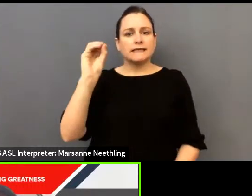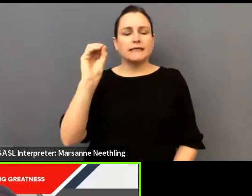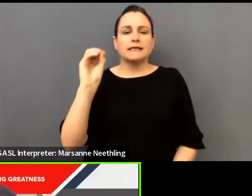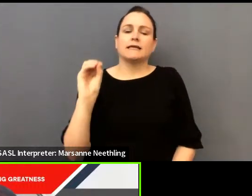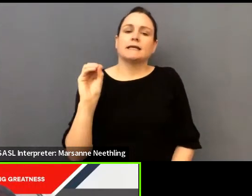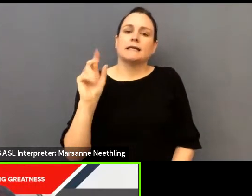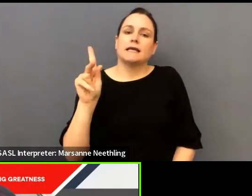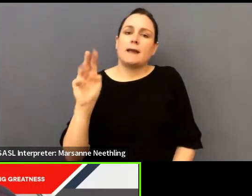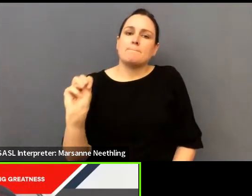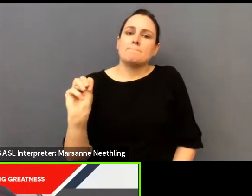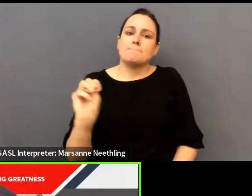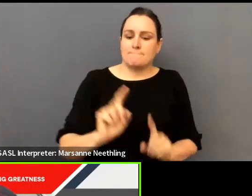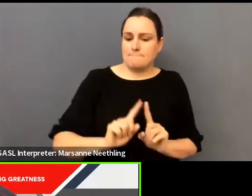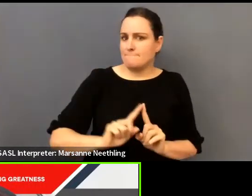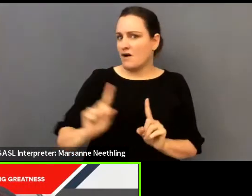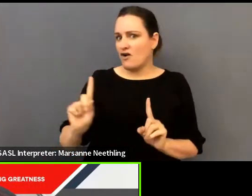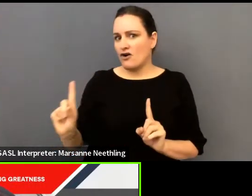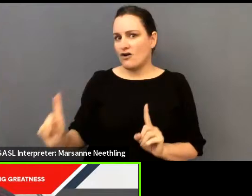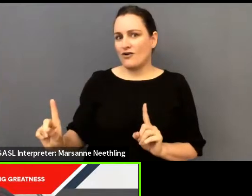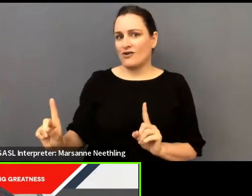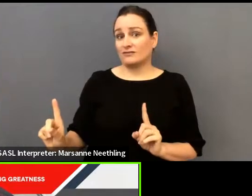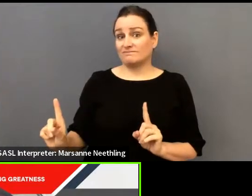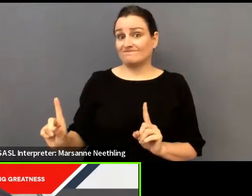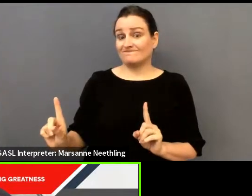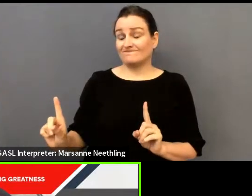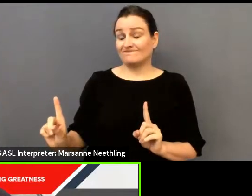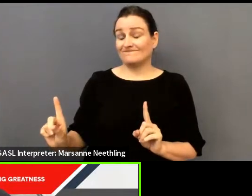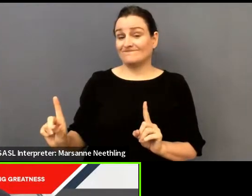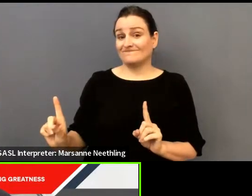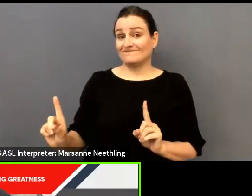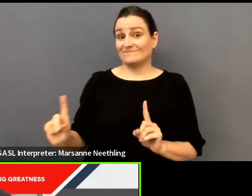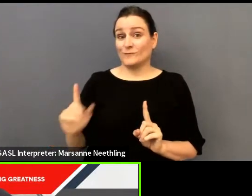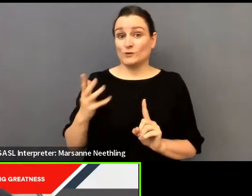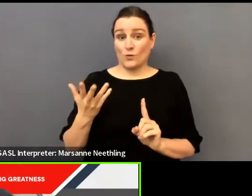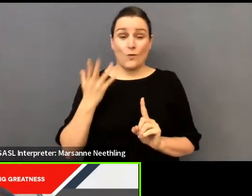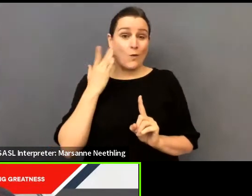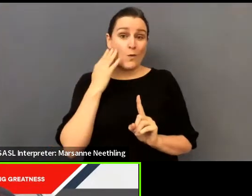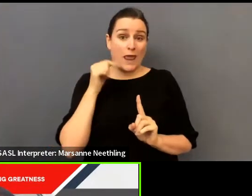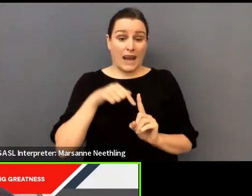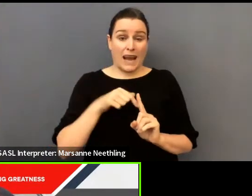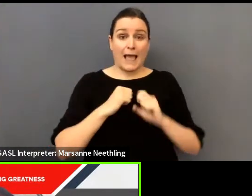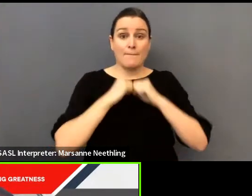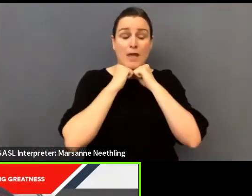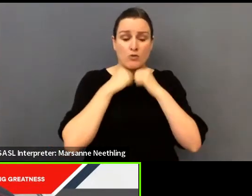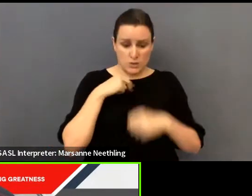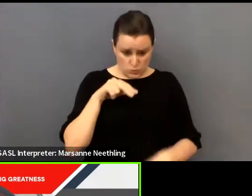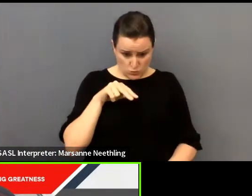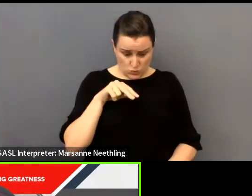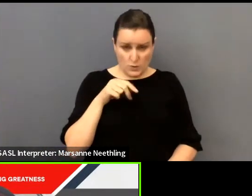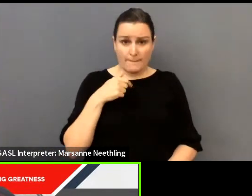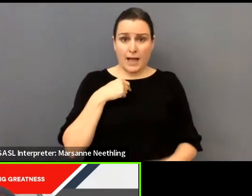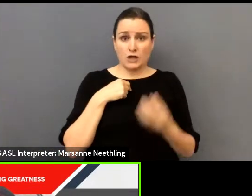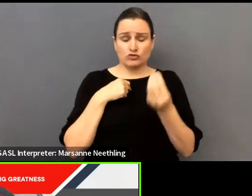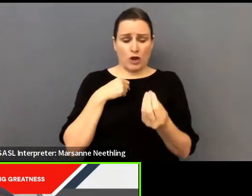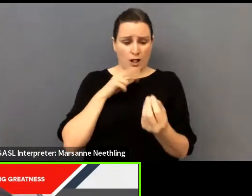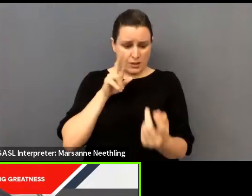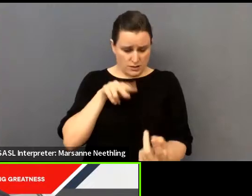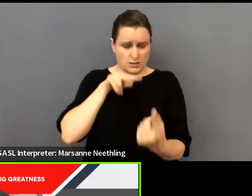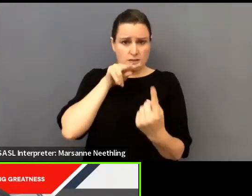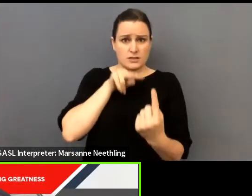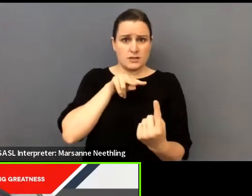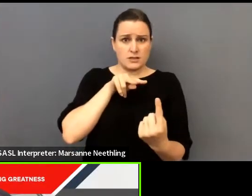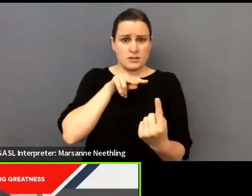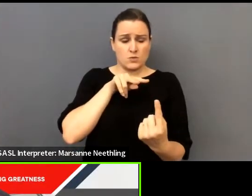And as much as that particular parent knows the importance of having a relationship with their deaf child